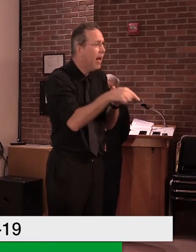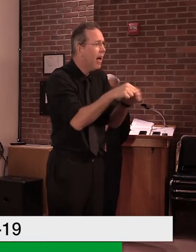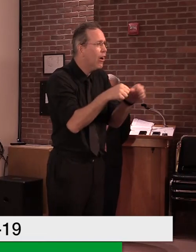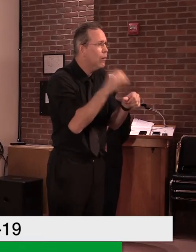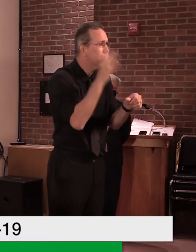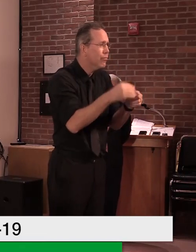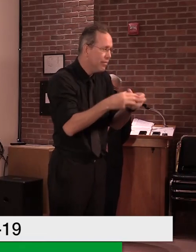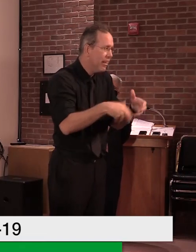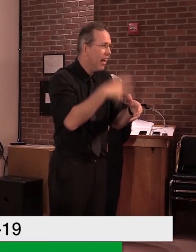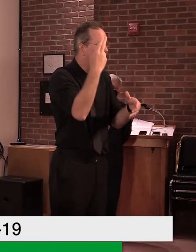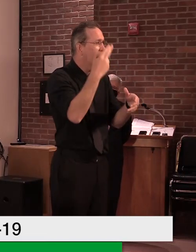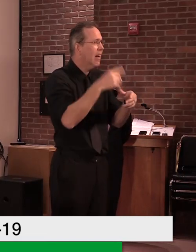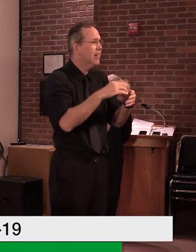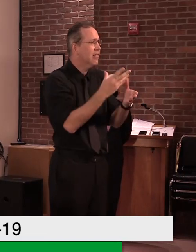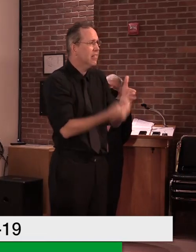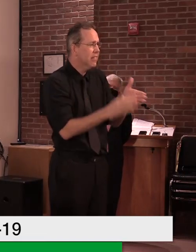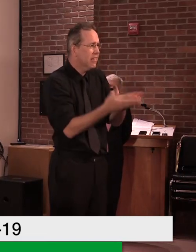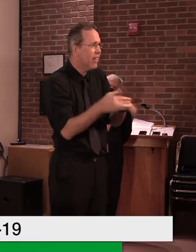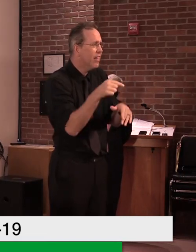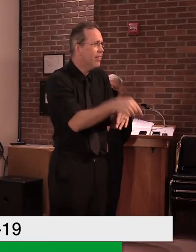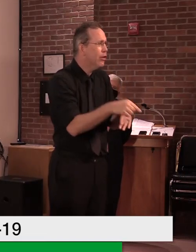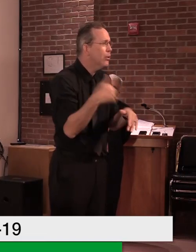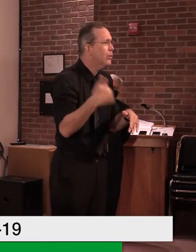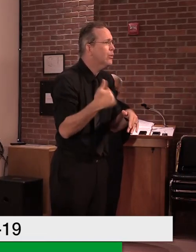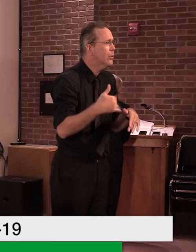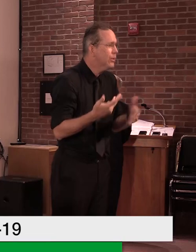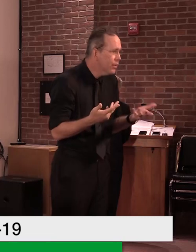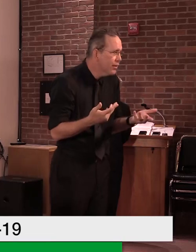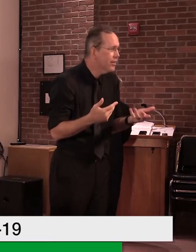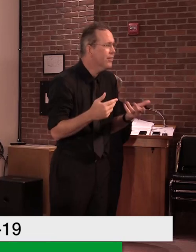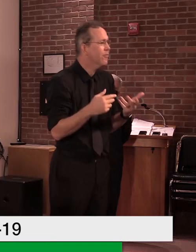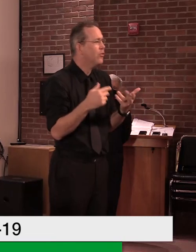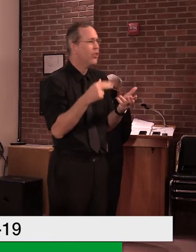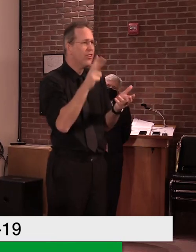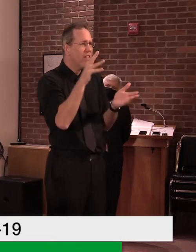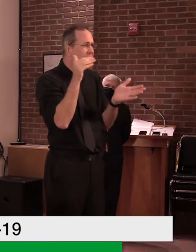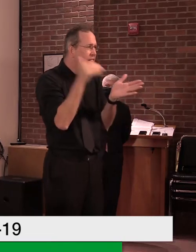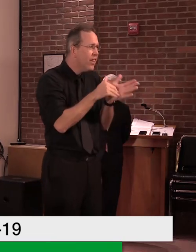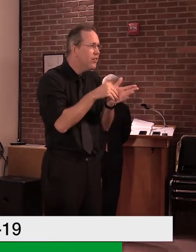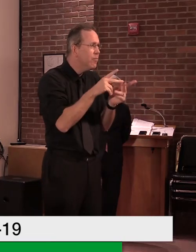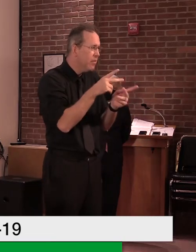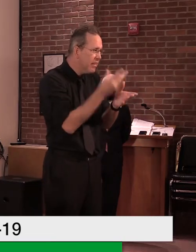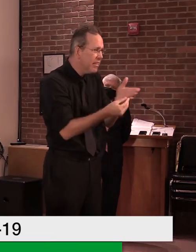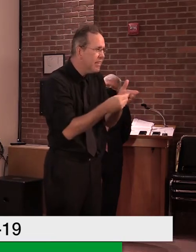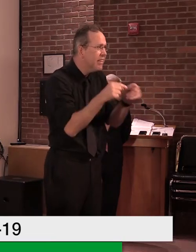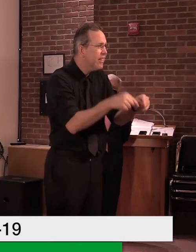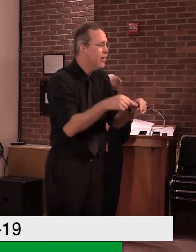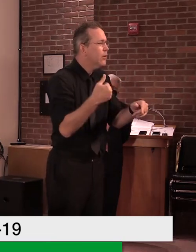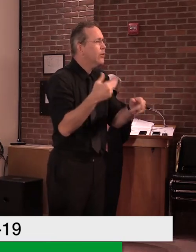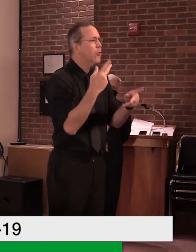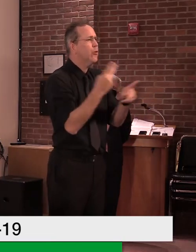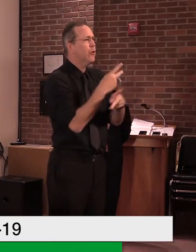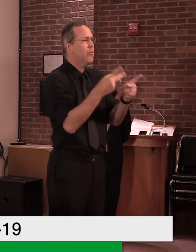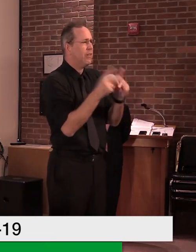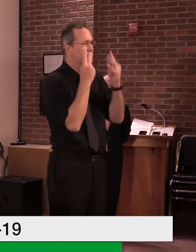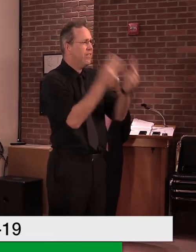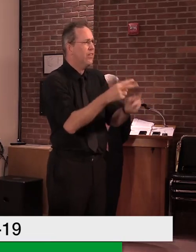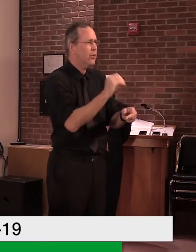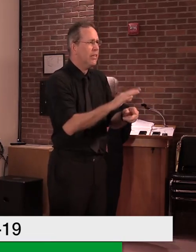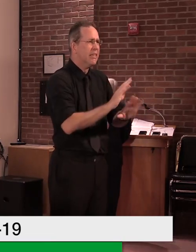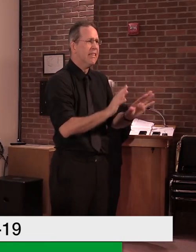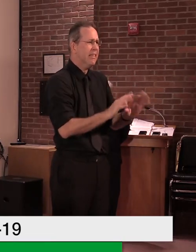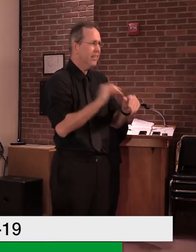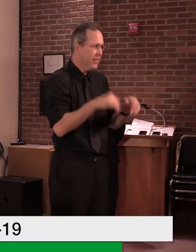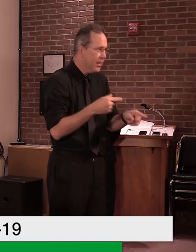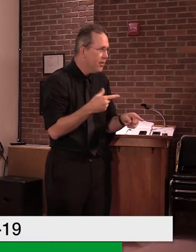35,000 deaths, and that was the epicenter of the pandemic. And Boston, another area of